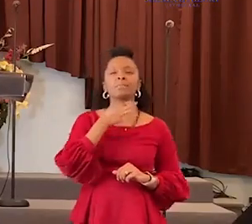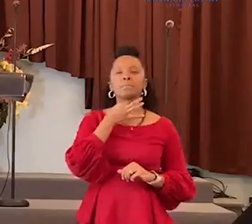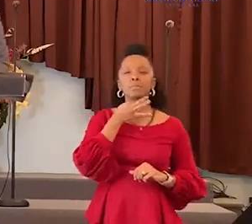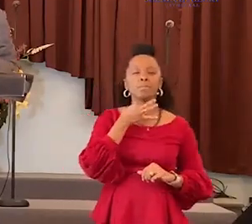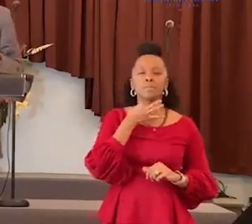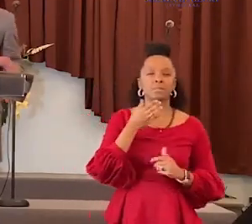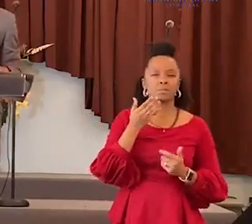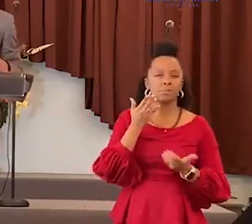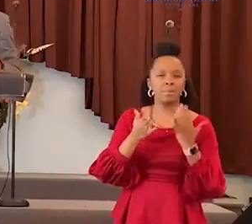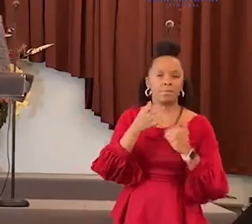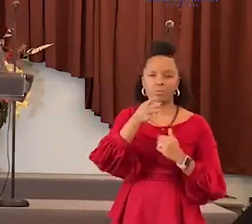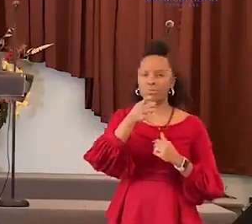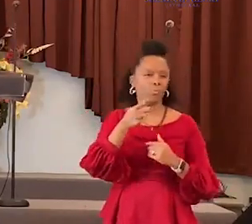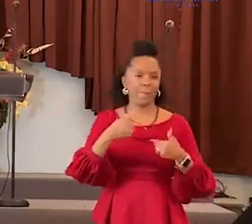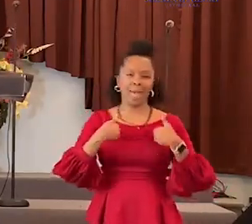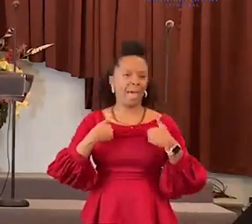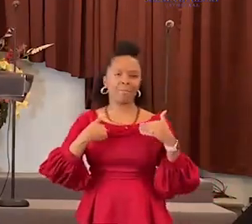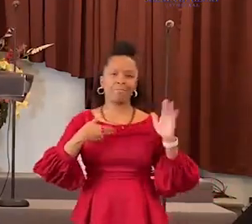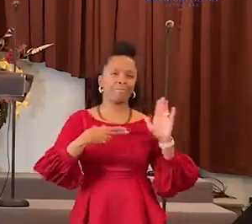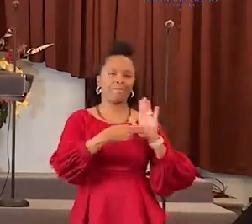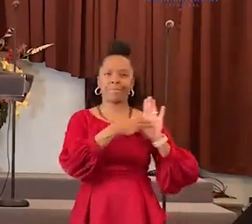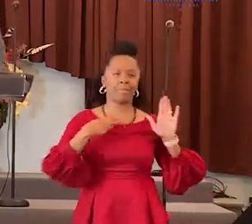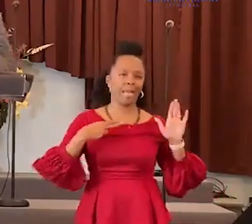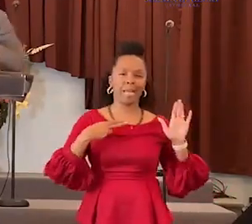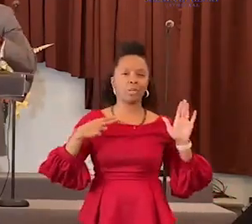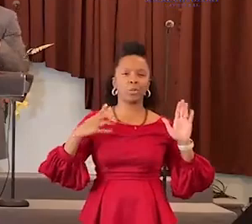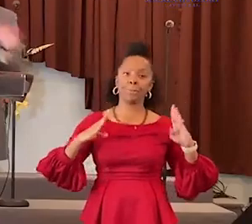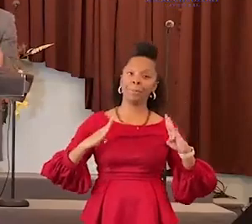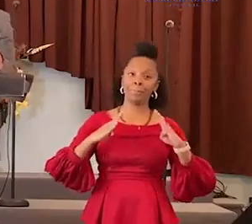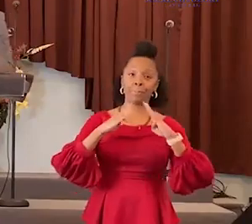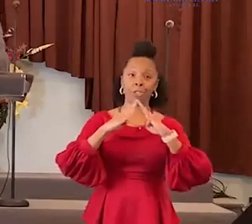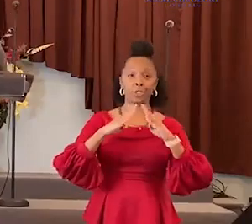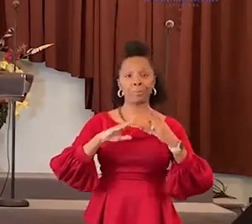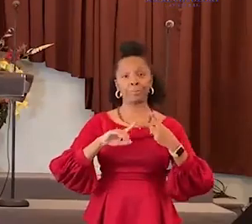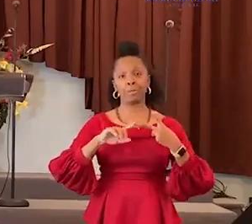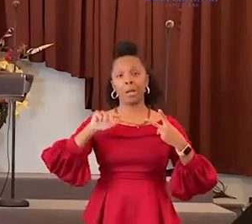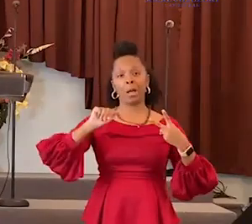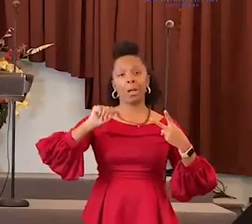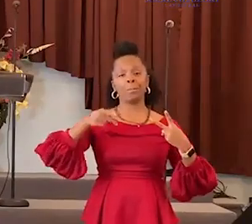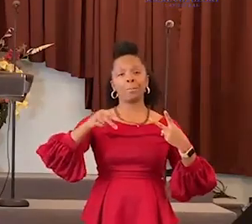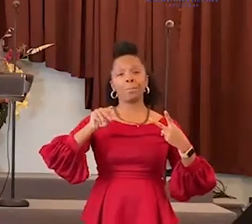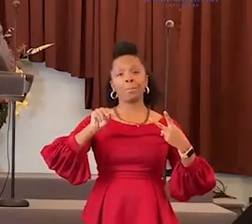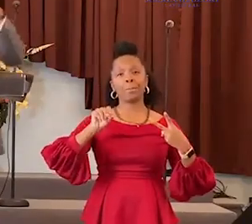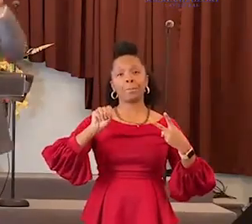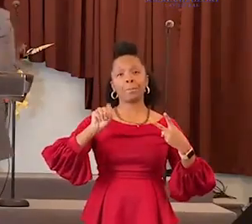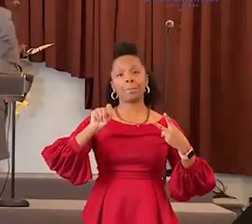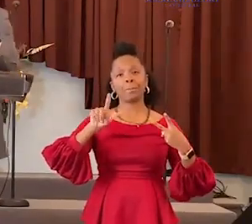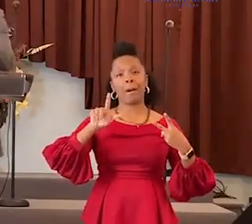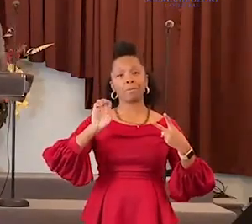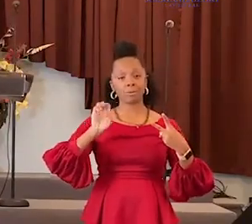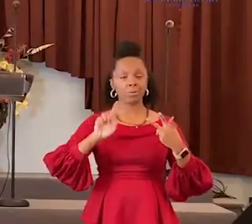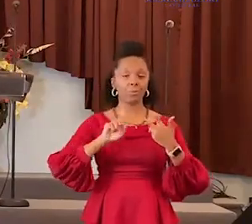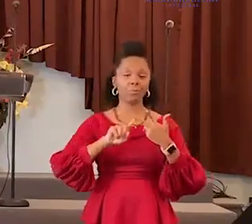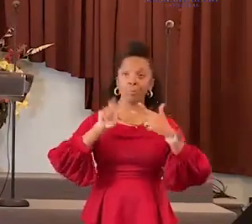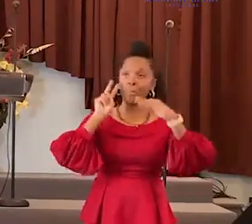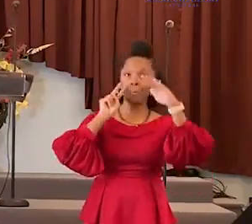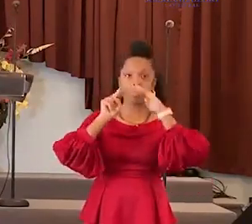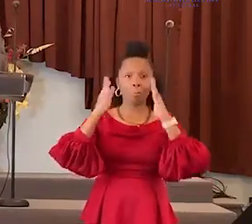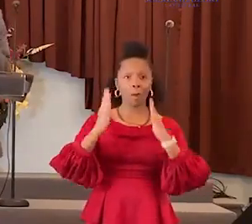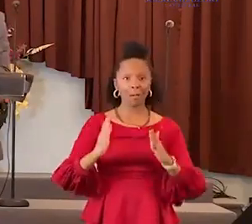title of bishop or apostle. You don't have the title a prophet. You don't have the title or the degree behind your